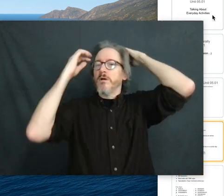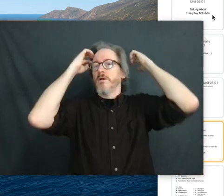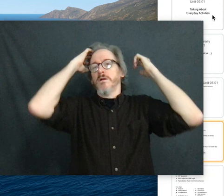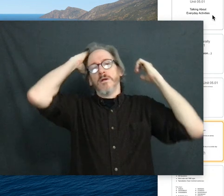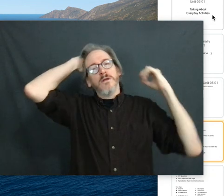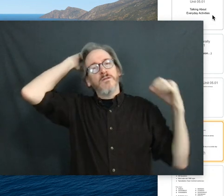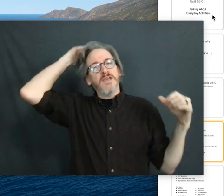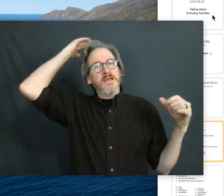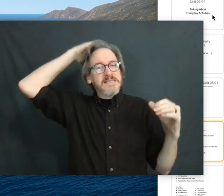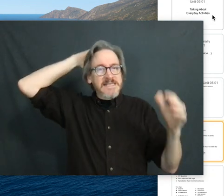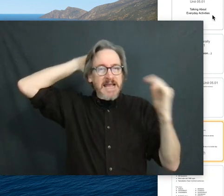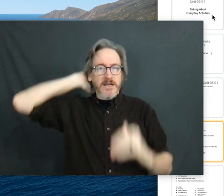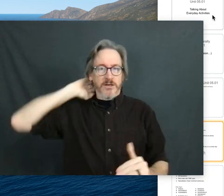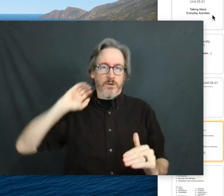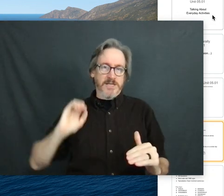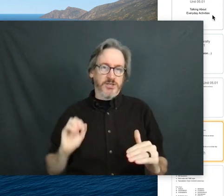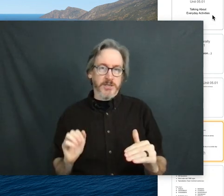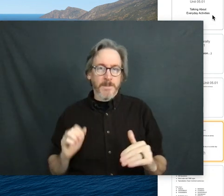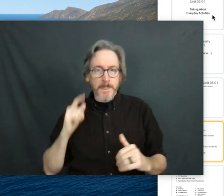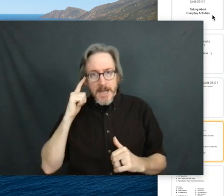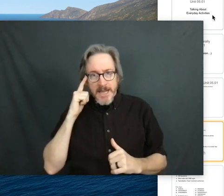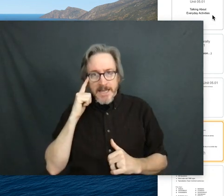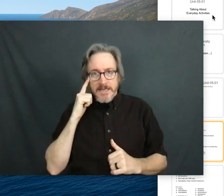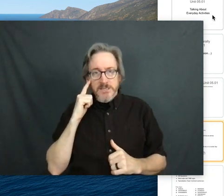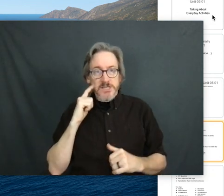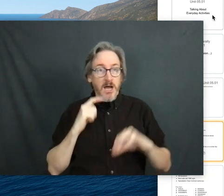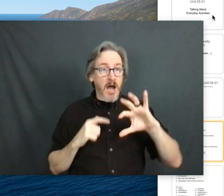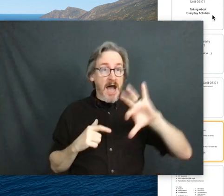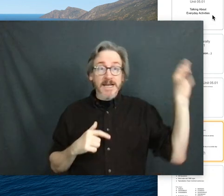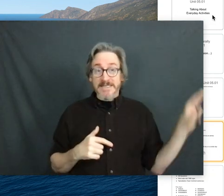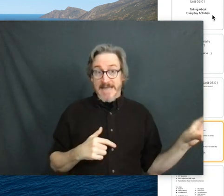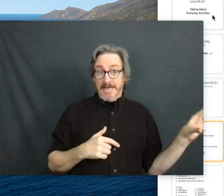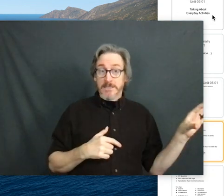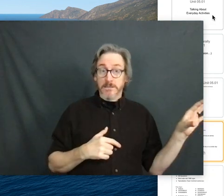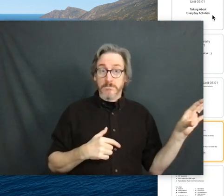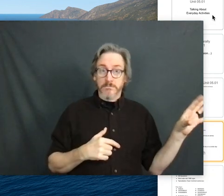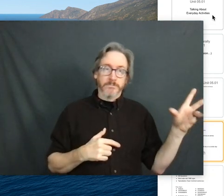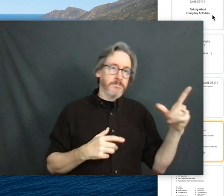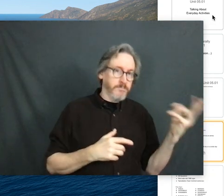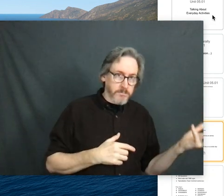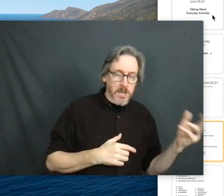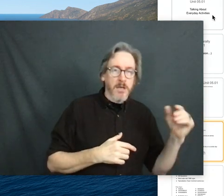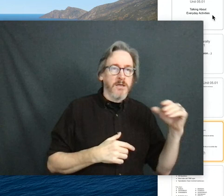So the second question is on a date,